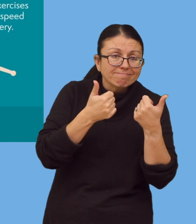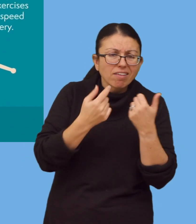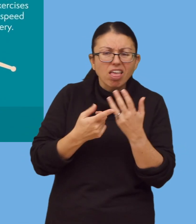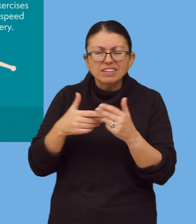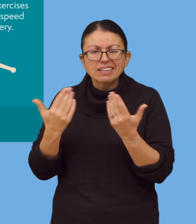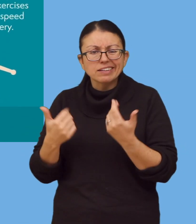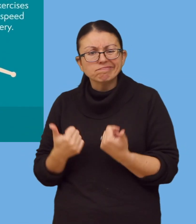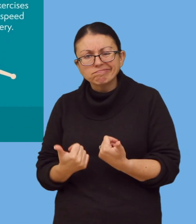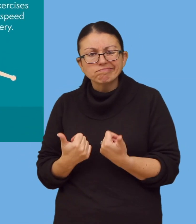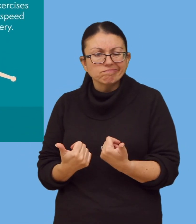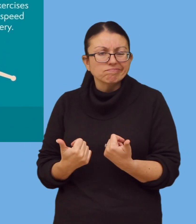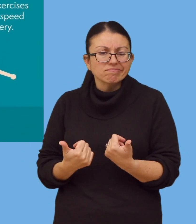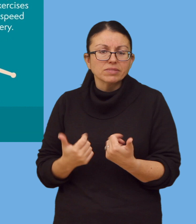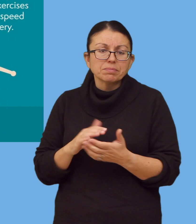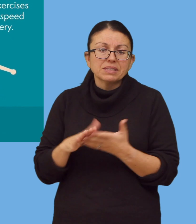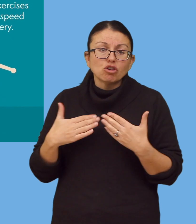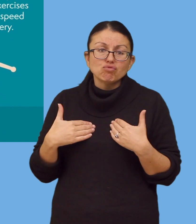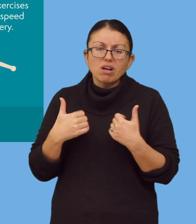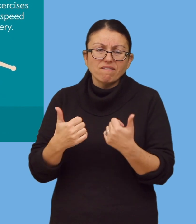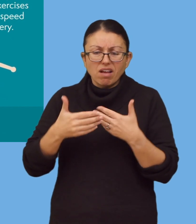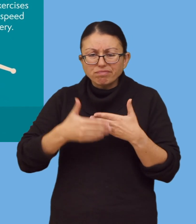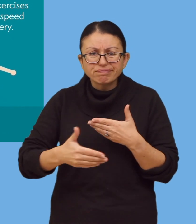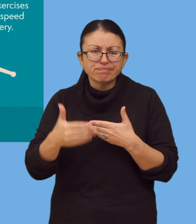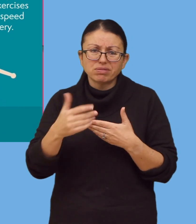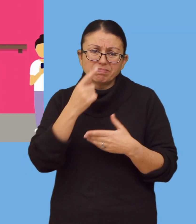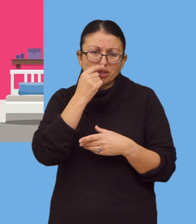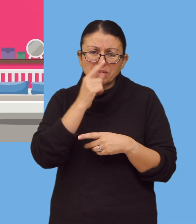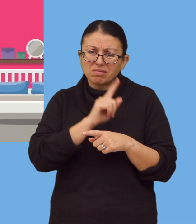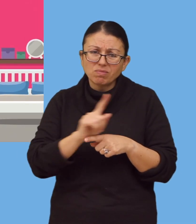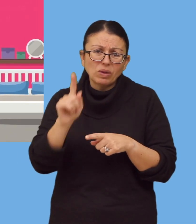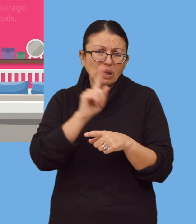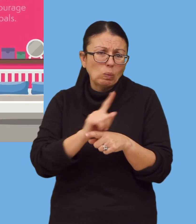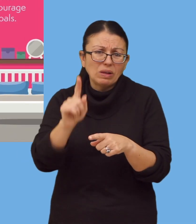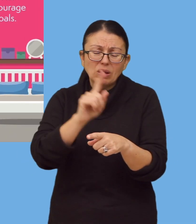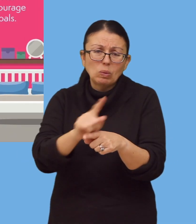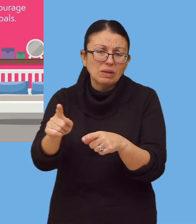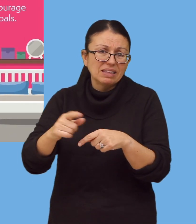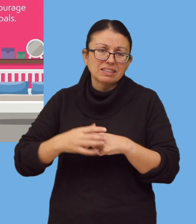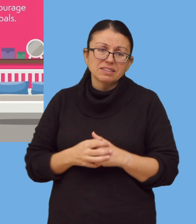Keep as active as you can and do exercises you're given to speed up your recovery.